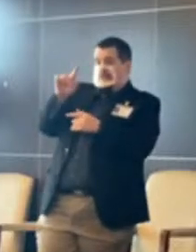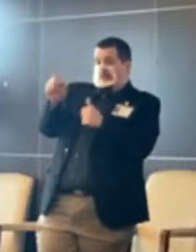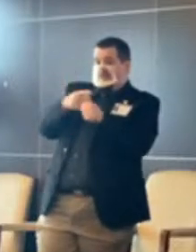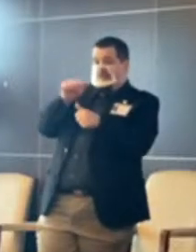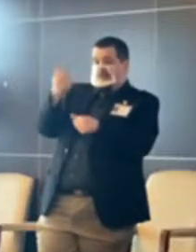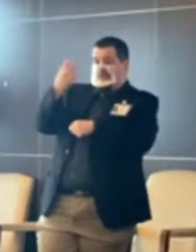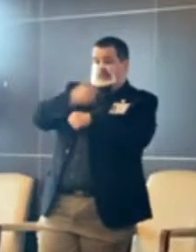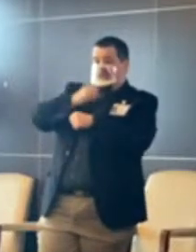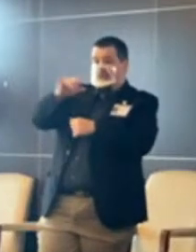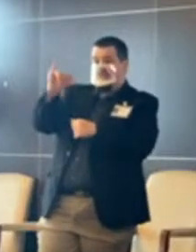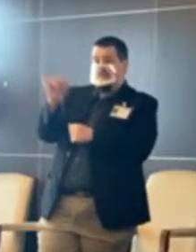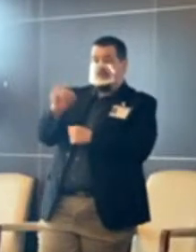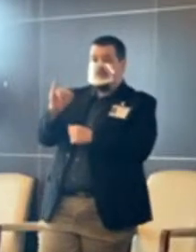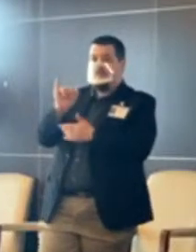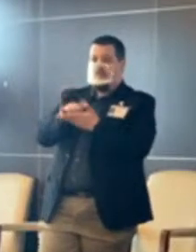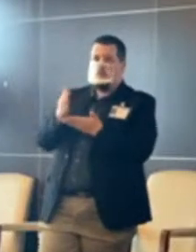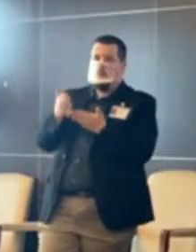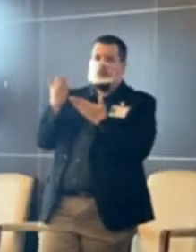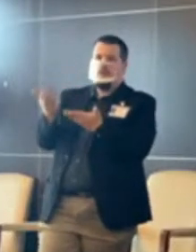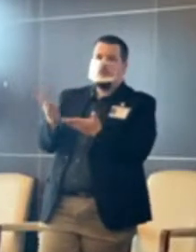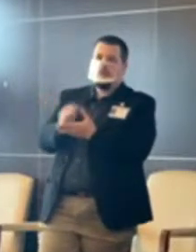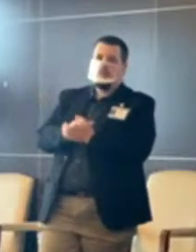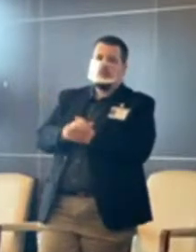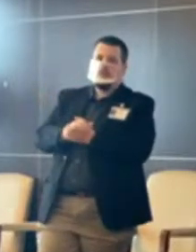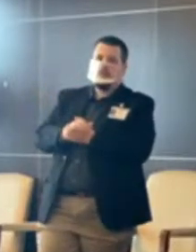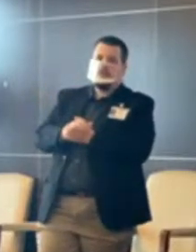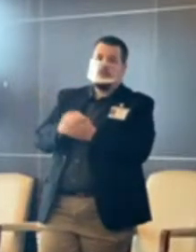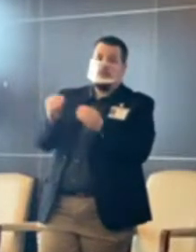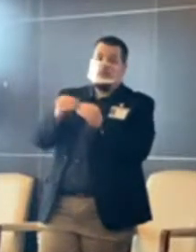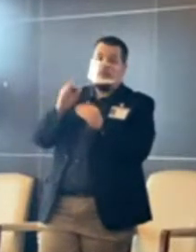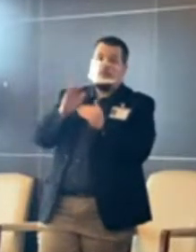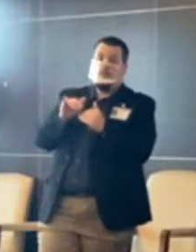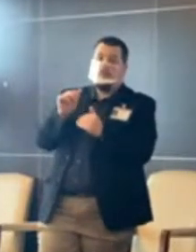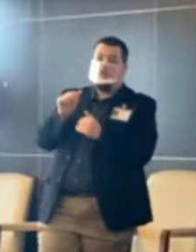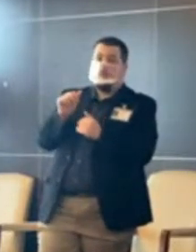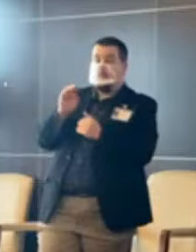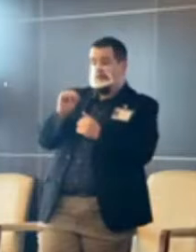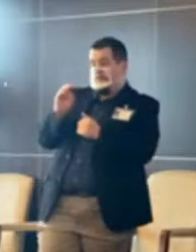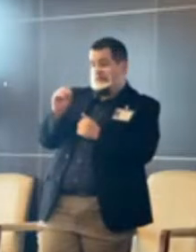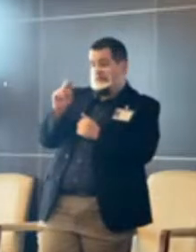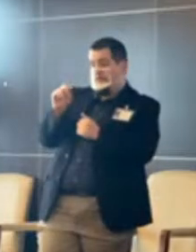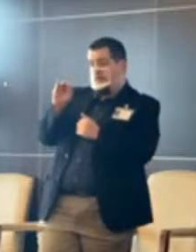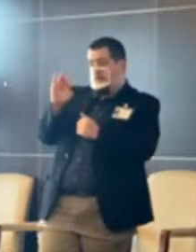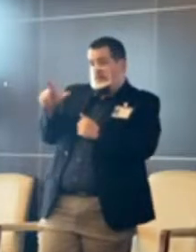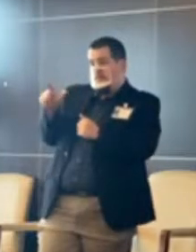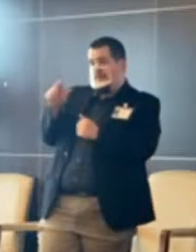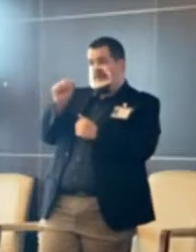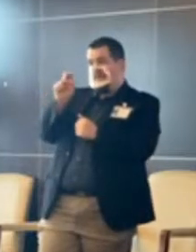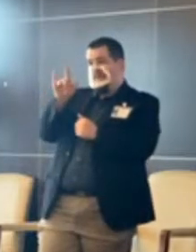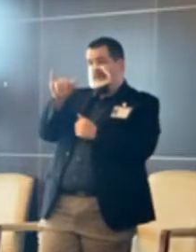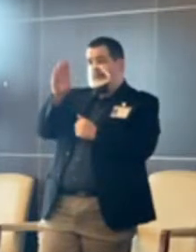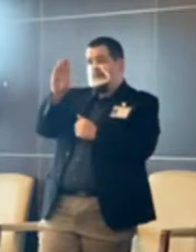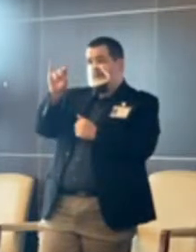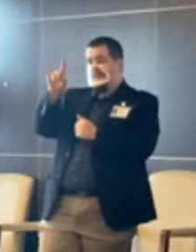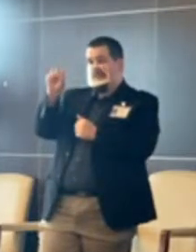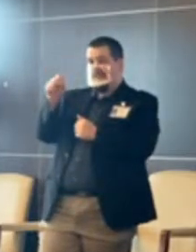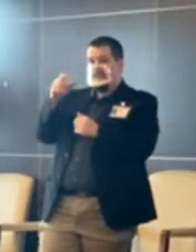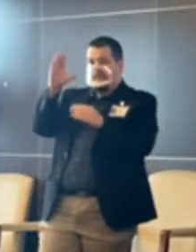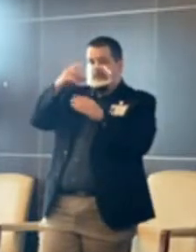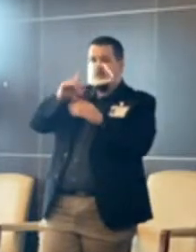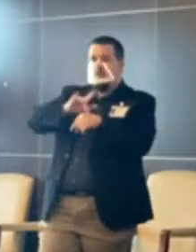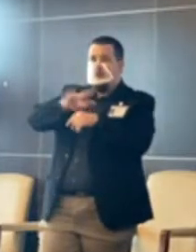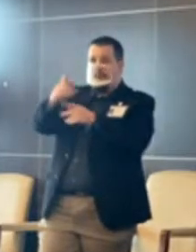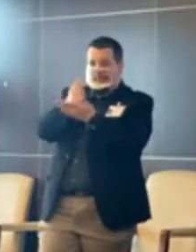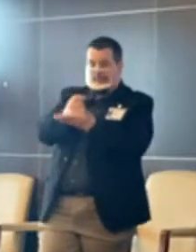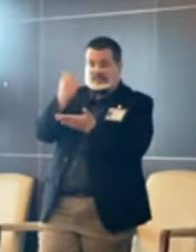days of infection is when it's recommended. Beyond monoclonal antibodies, we encourage anyone with COVID-19 to seek early treatment